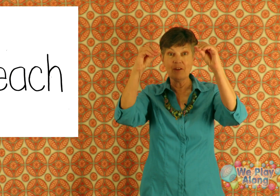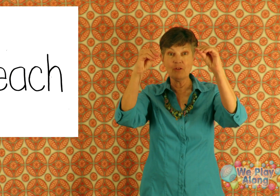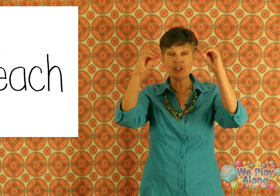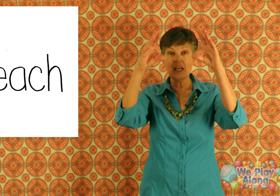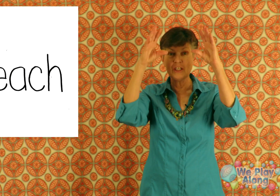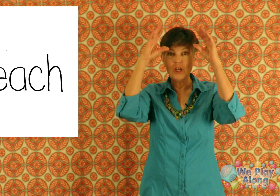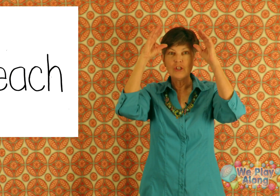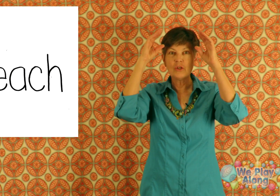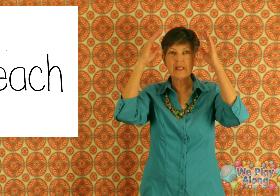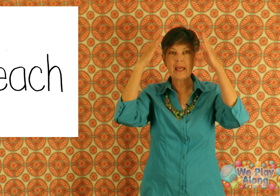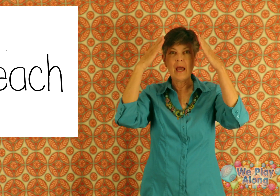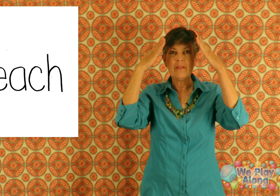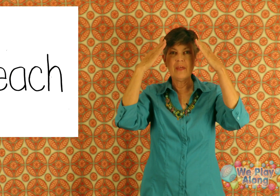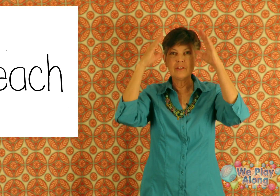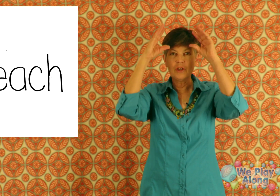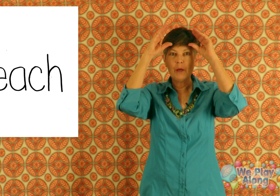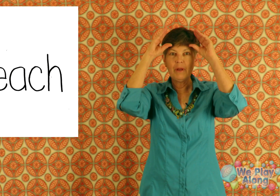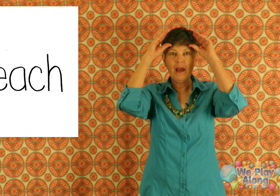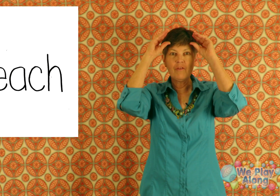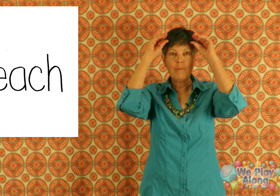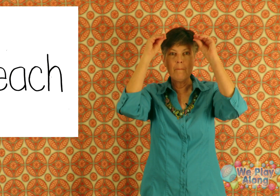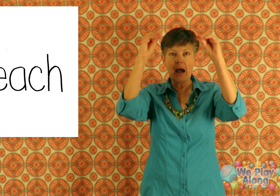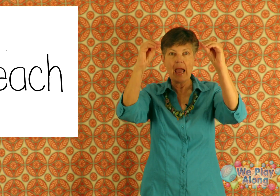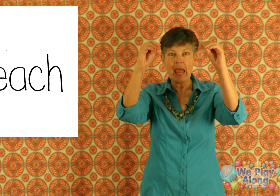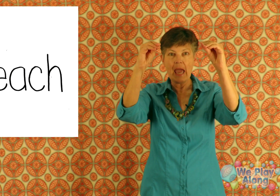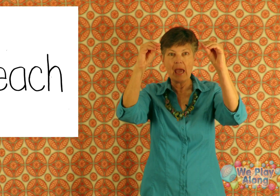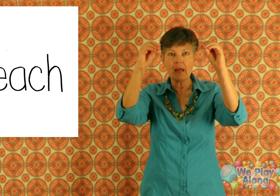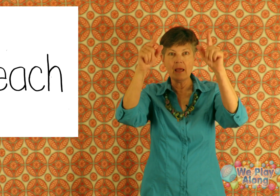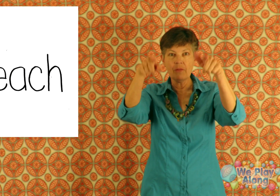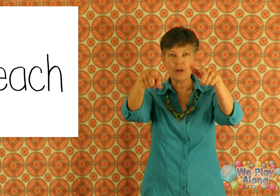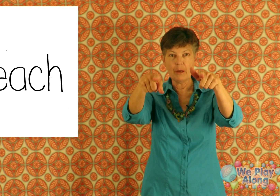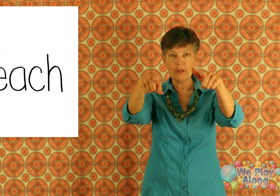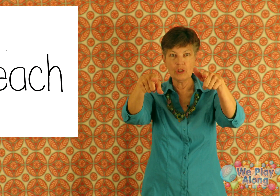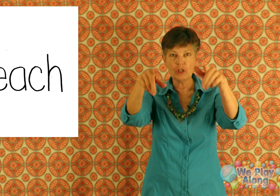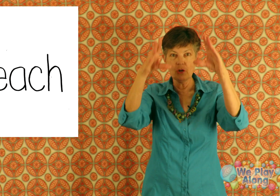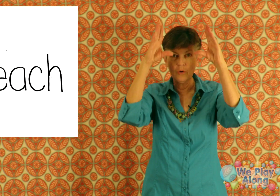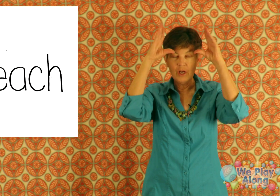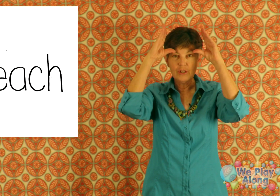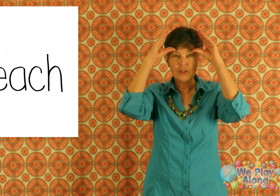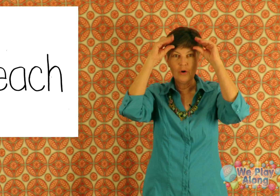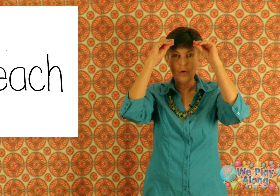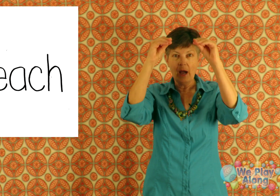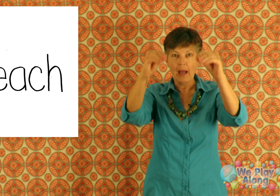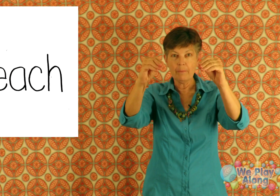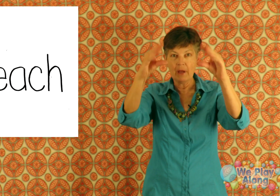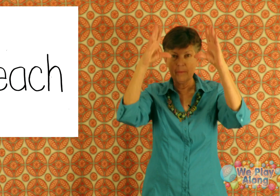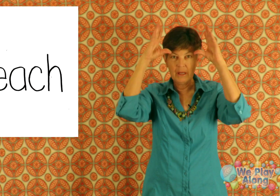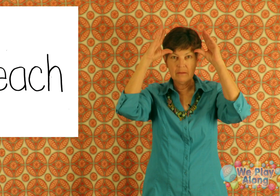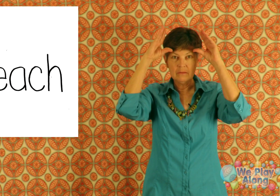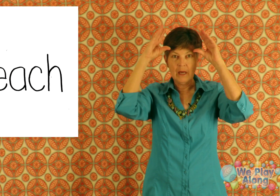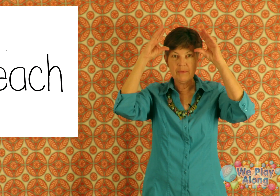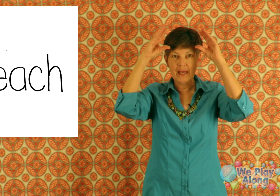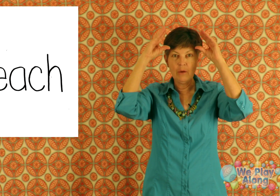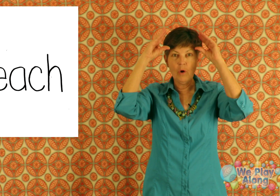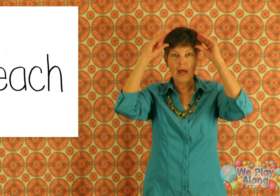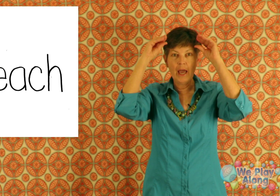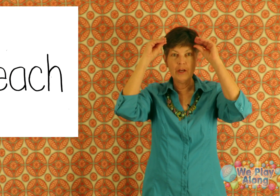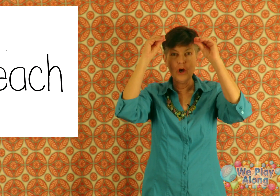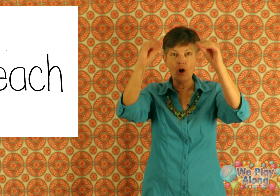for teach. So it's like things are coming out of my head and they're coming to you. So I'm taking what I know